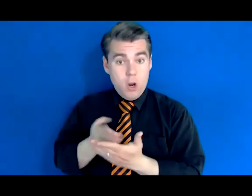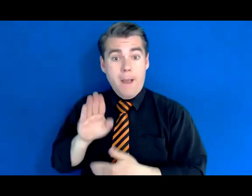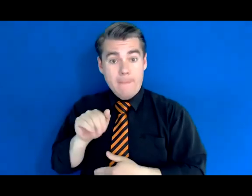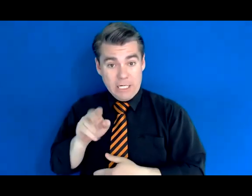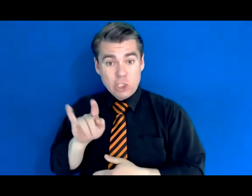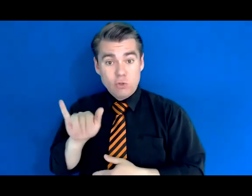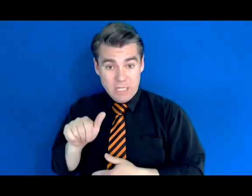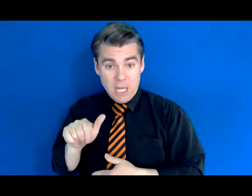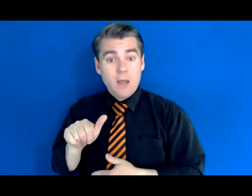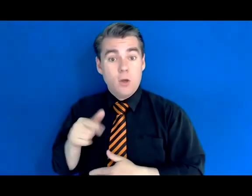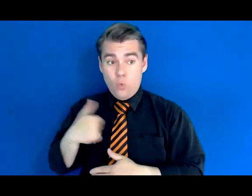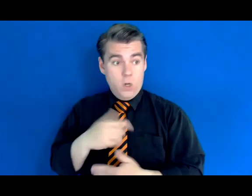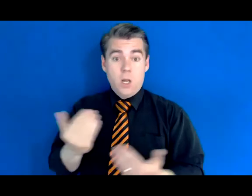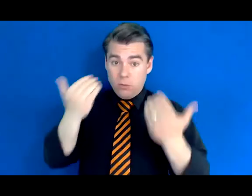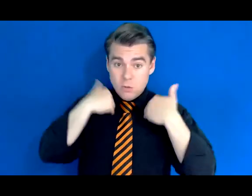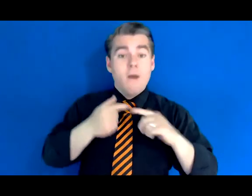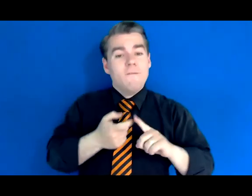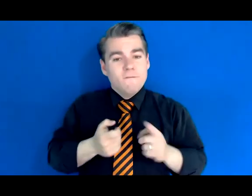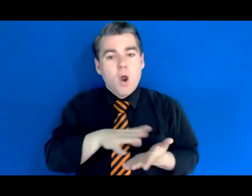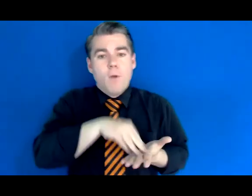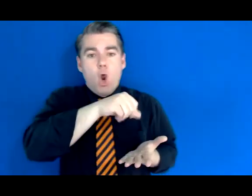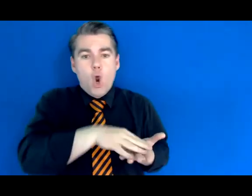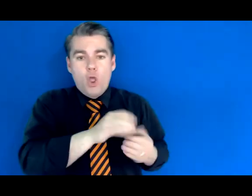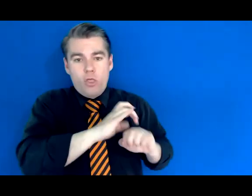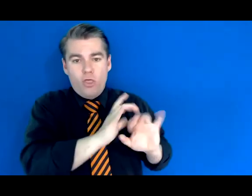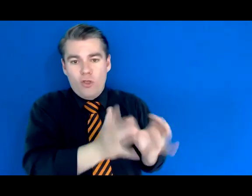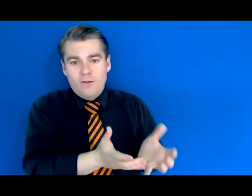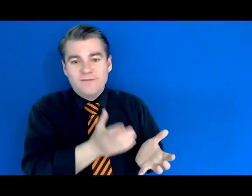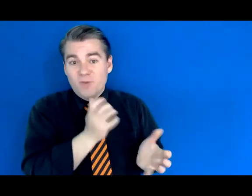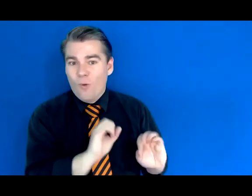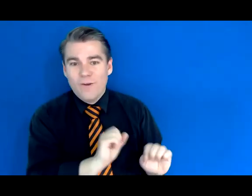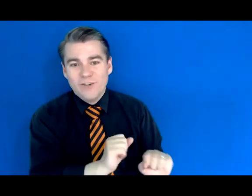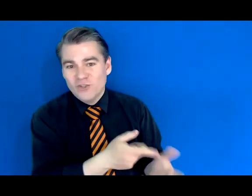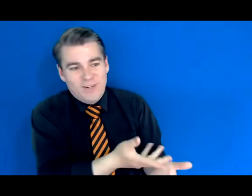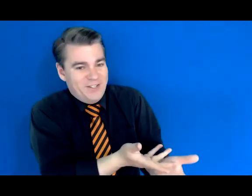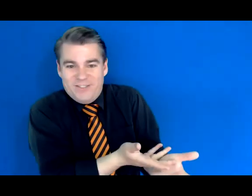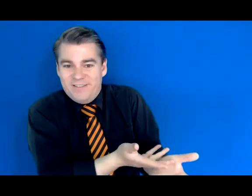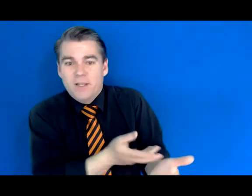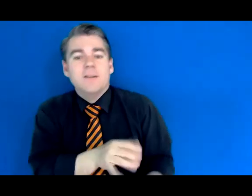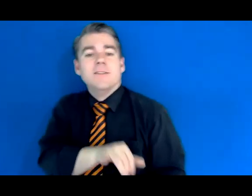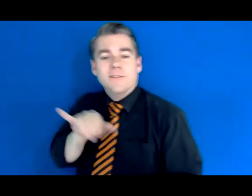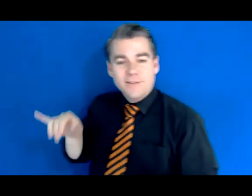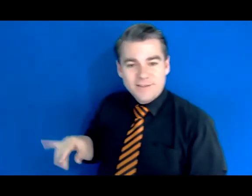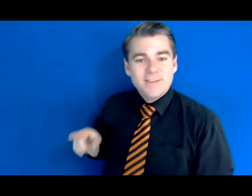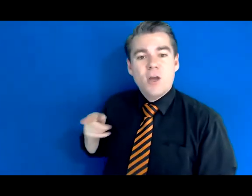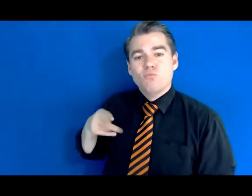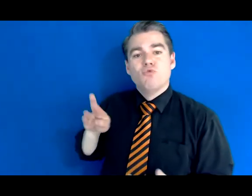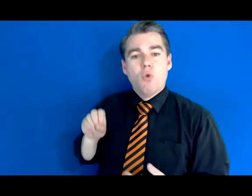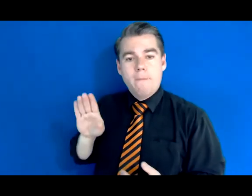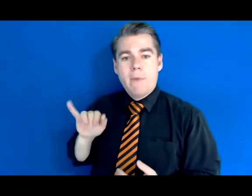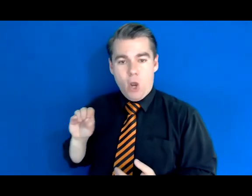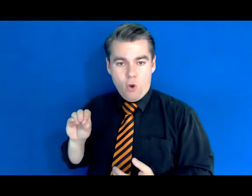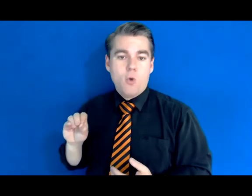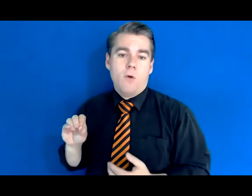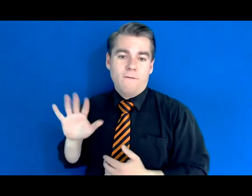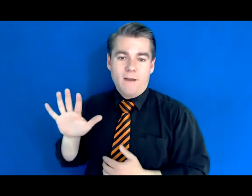comes directly from the earth, which is not refrigerated. So ProBio 5 is also gluten and